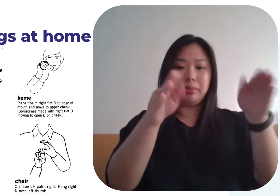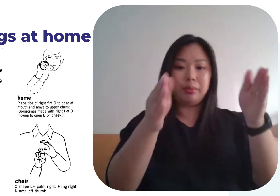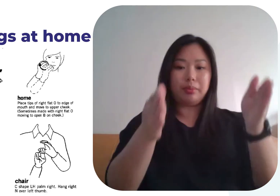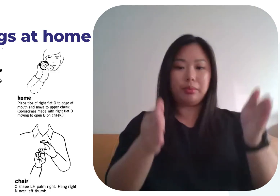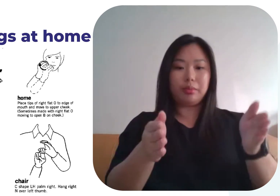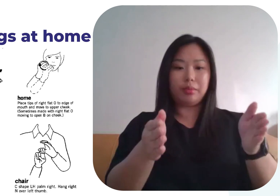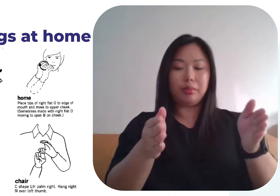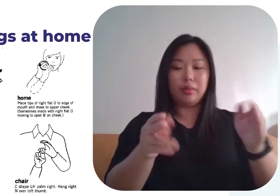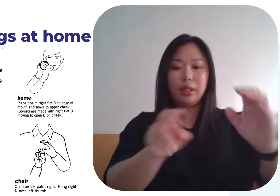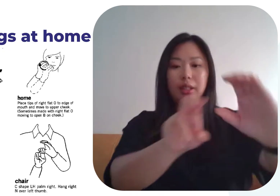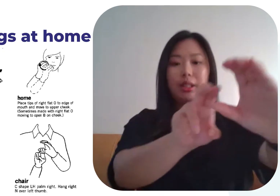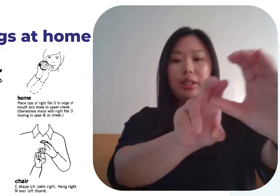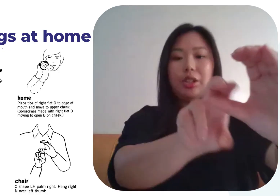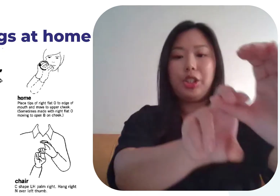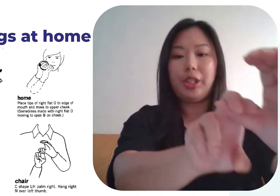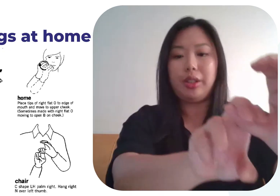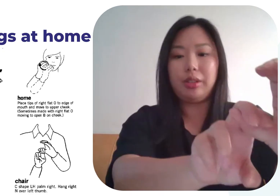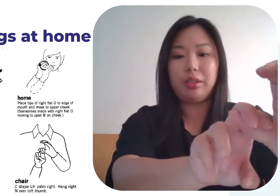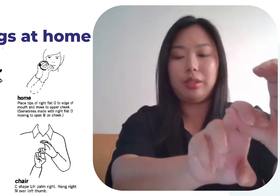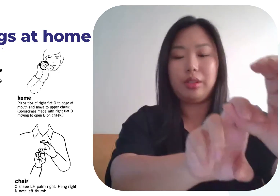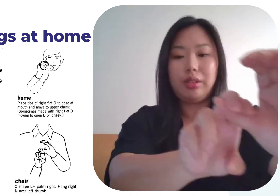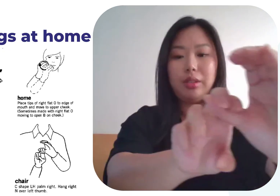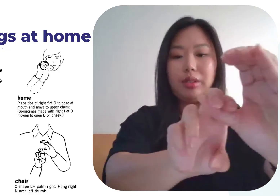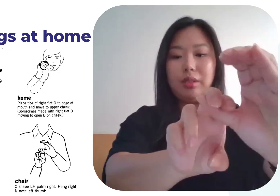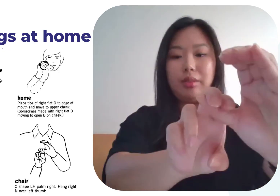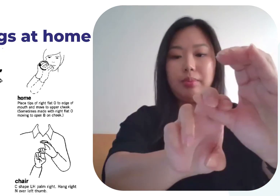table, and chair.